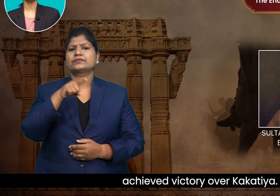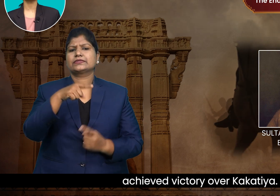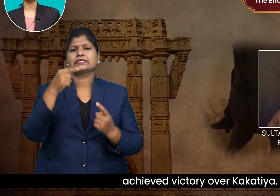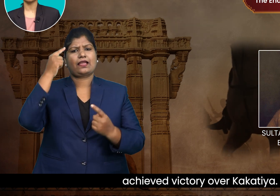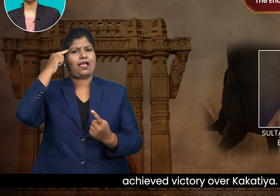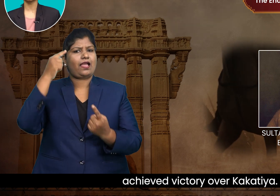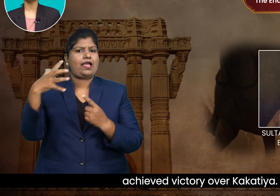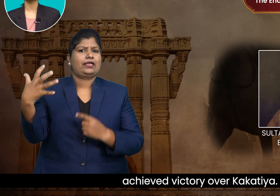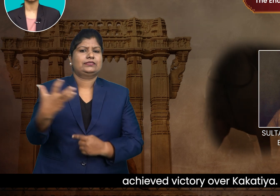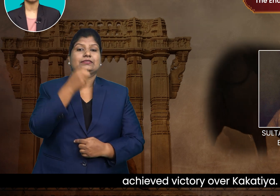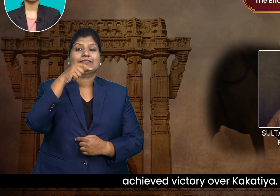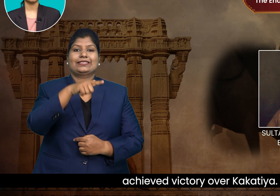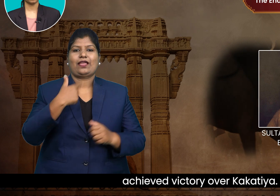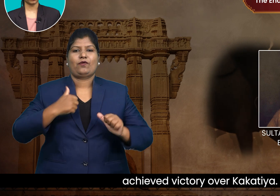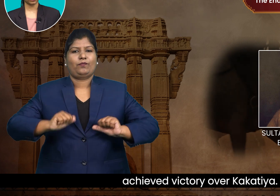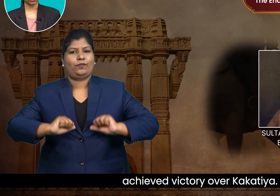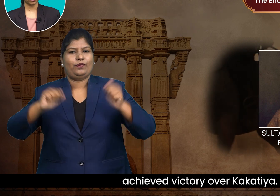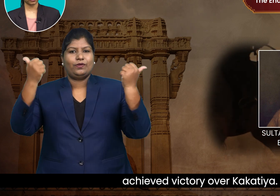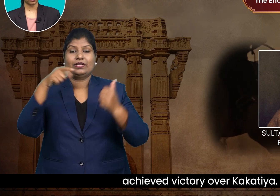achieved victory over Kakatiya.